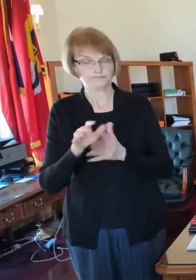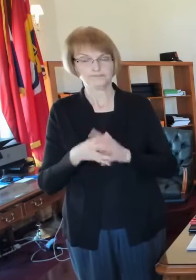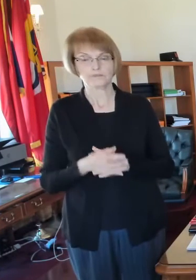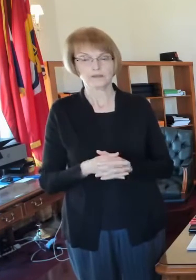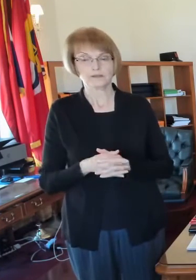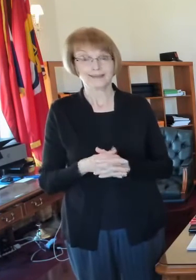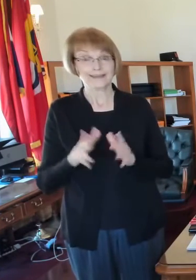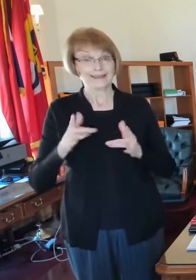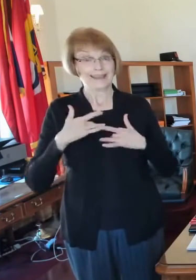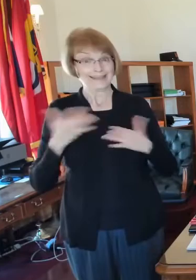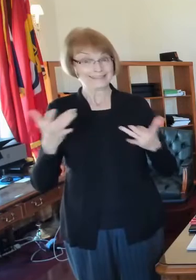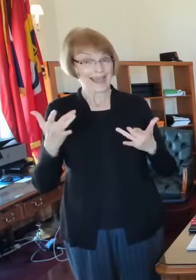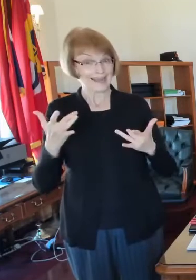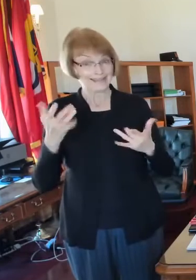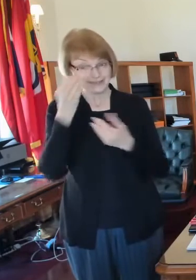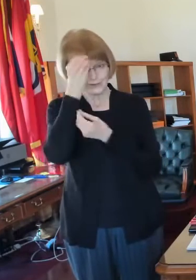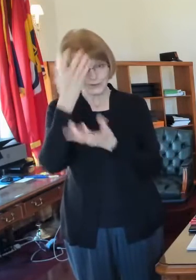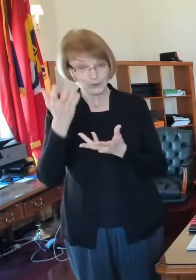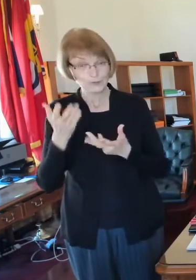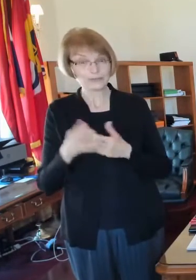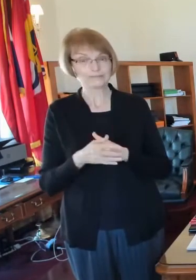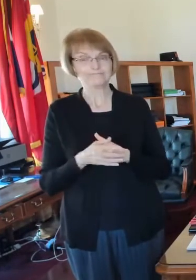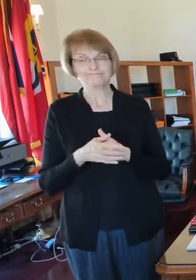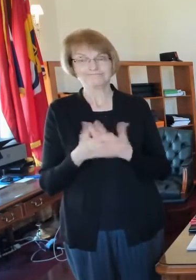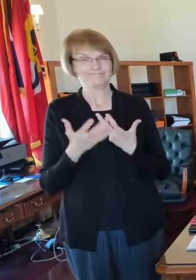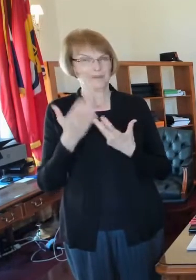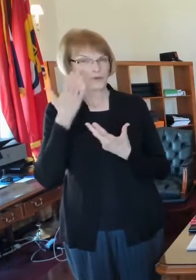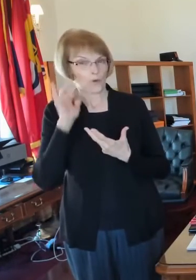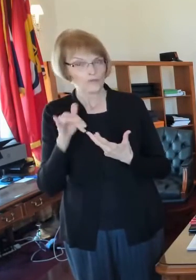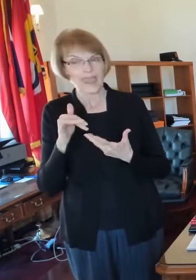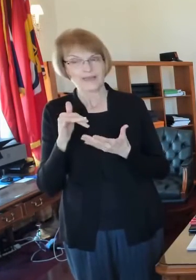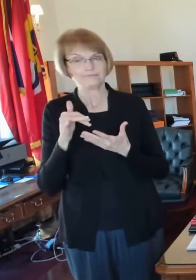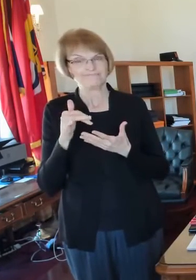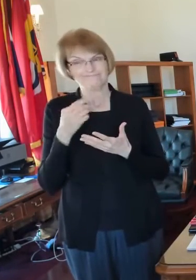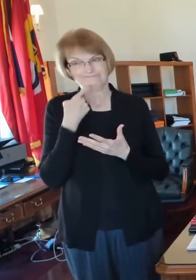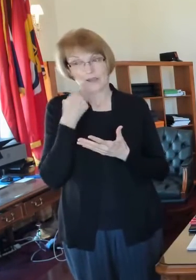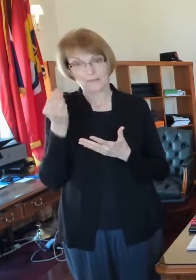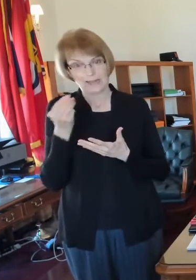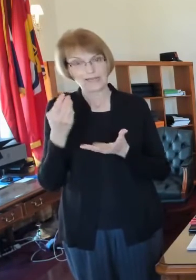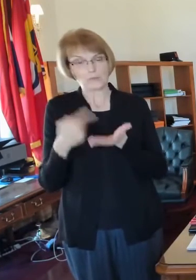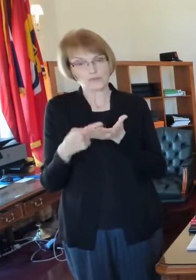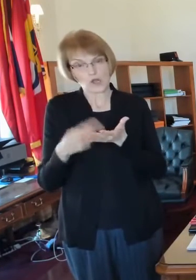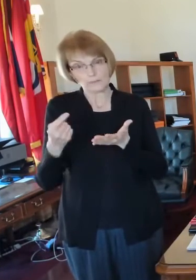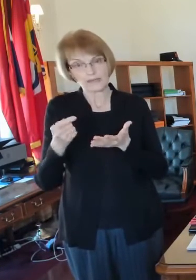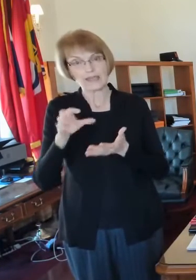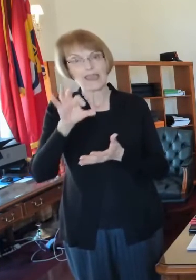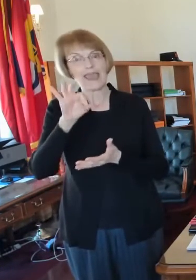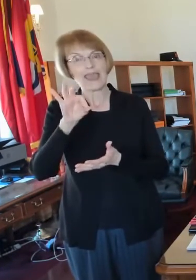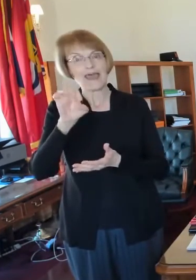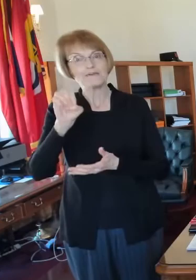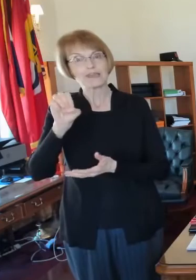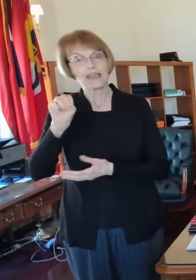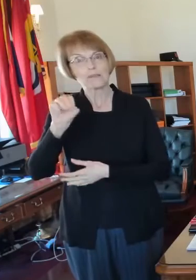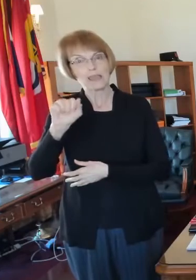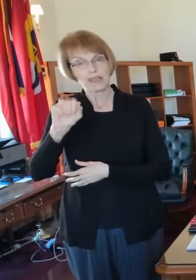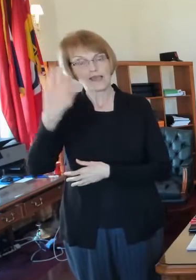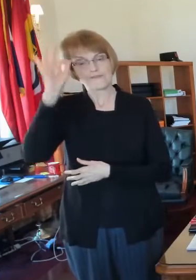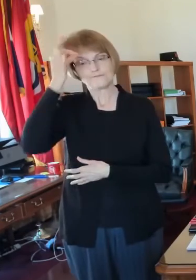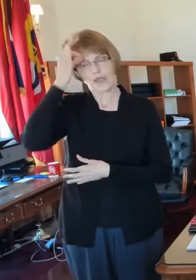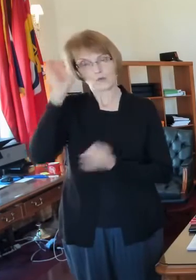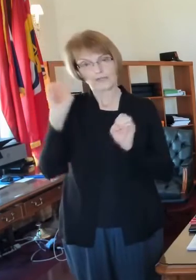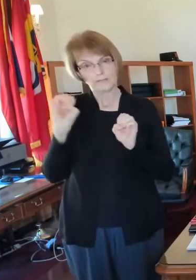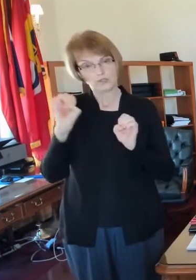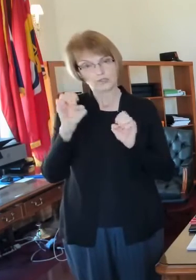Then, exciting news, you all know this, we talked about it a little bit on Monday, but FEMA is the Federal